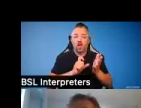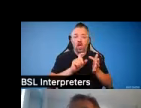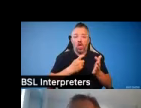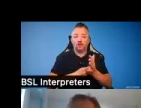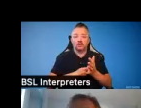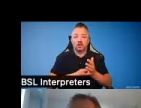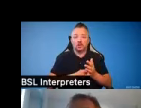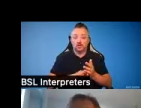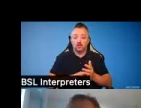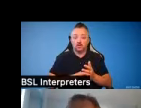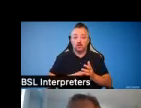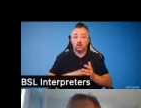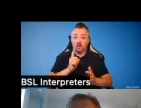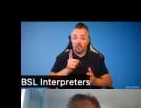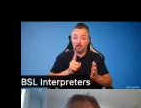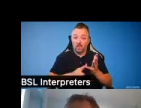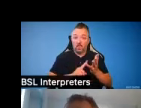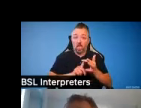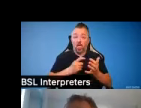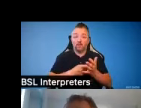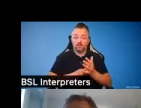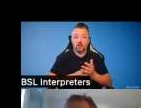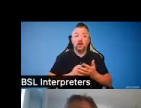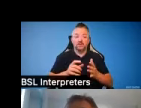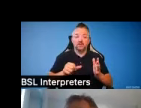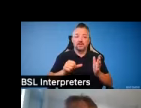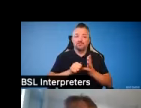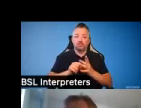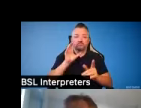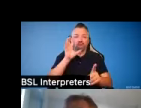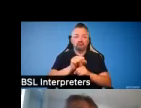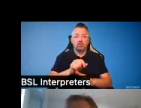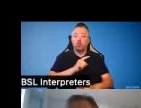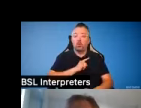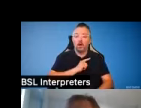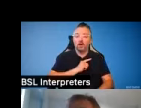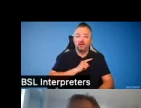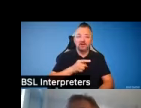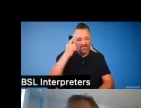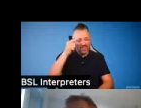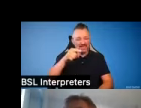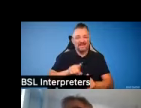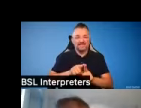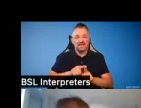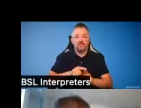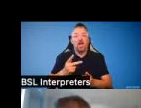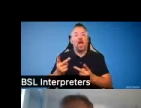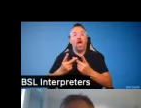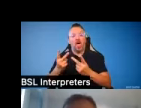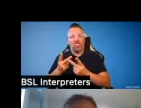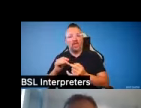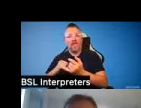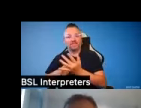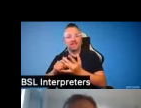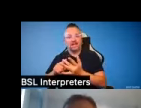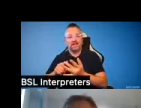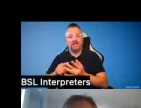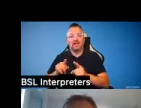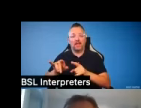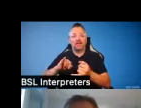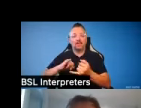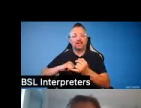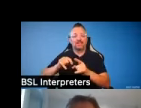sometimes has led to some problems with diagnosis because it can easily be confused with another STI, for example, syphilis.